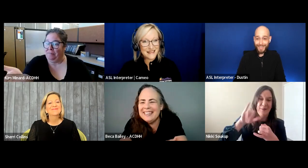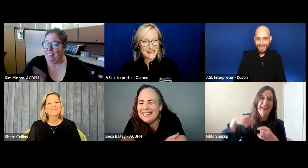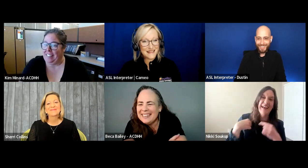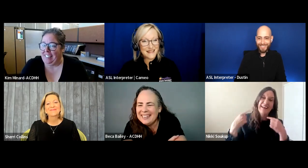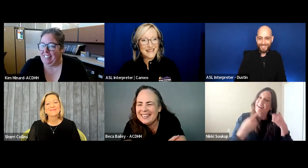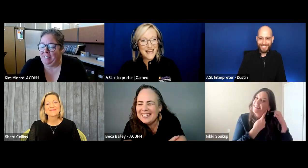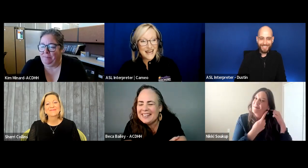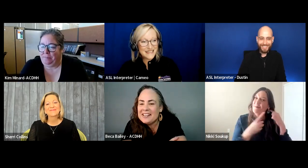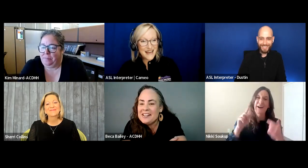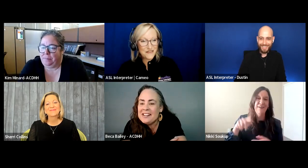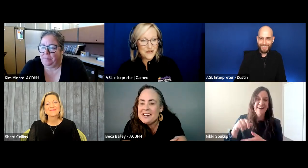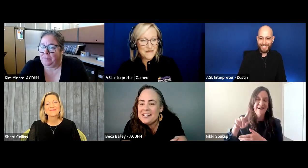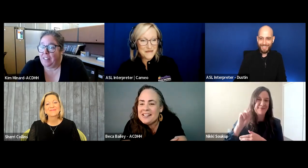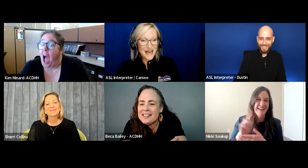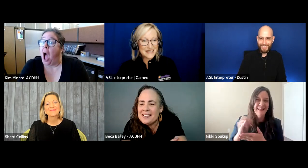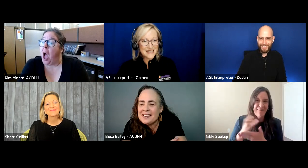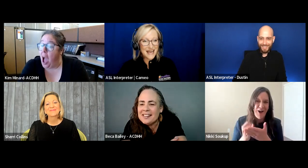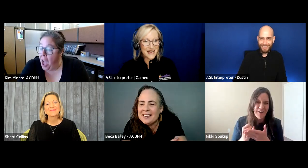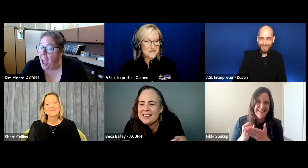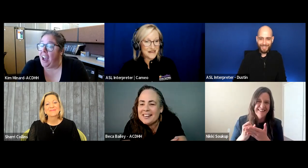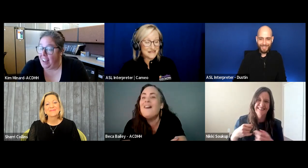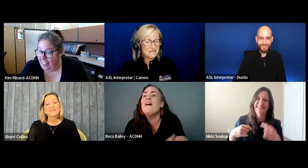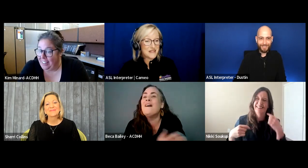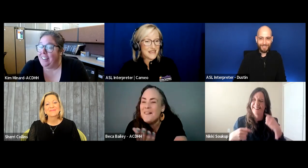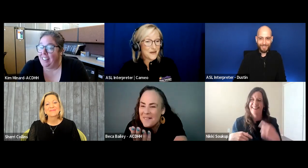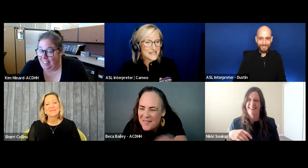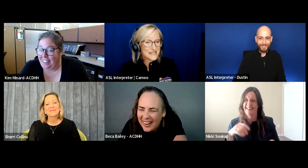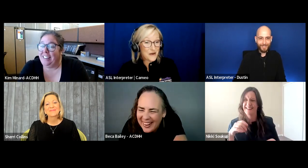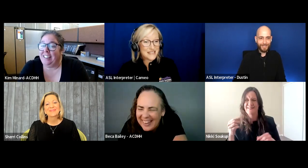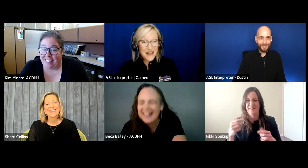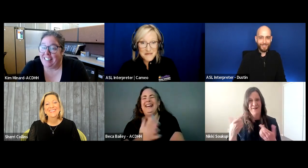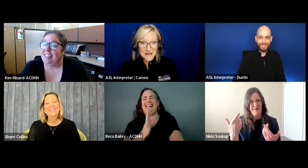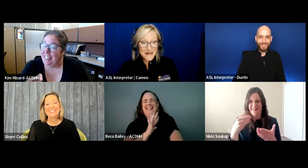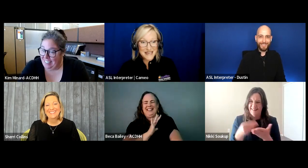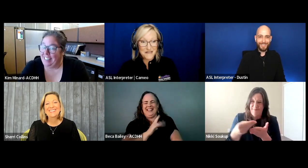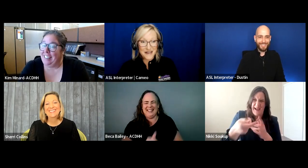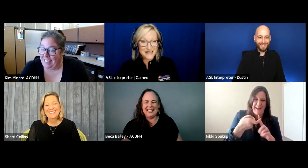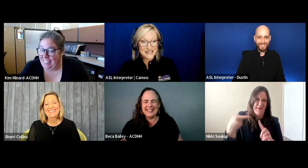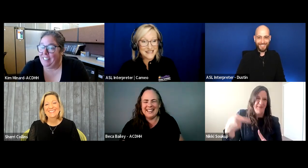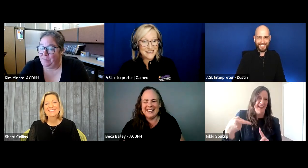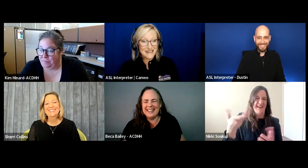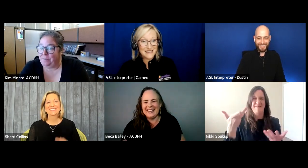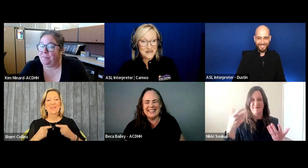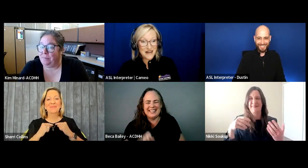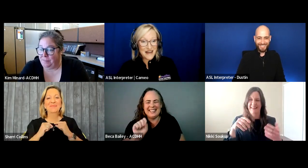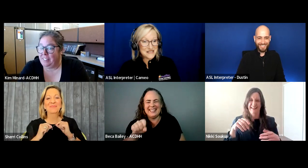Yeah, Nikki? Yeah, if you wouldn't mind me adding to that, the earrings that I'm wearing today are made by a deaf artist.